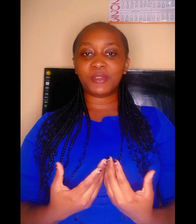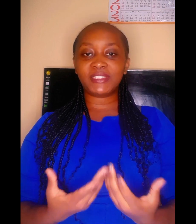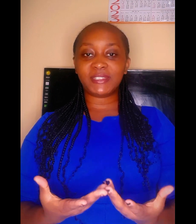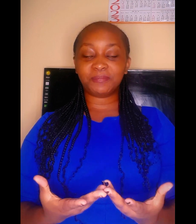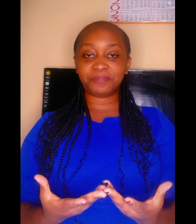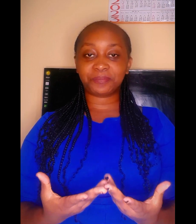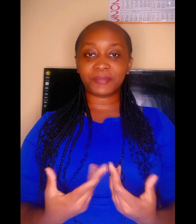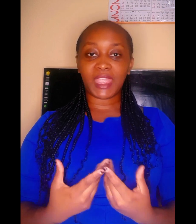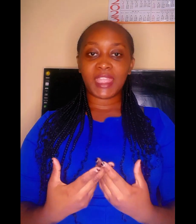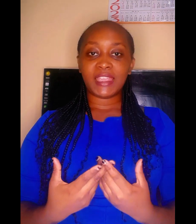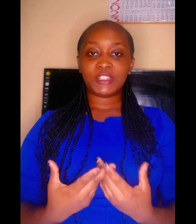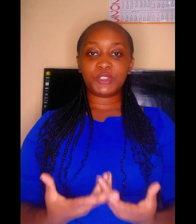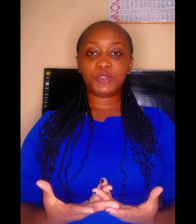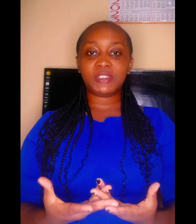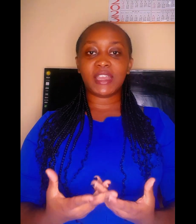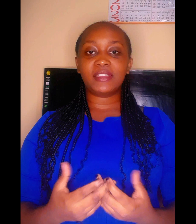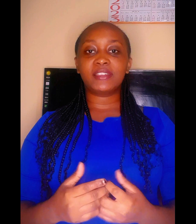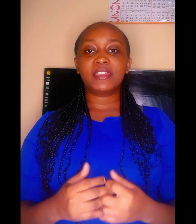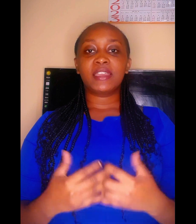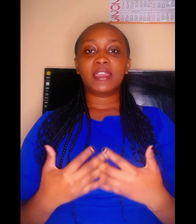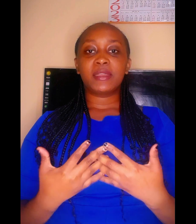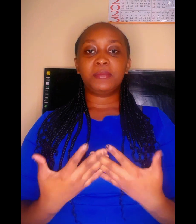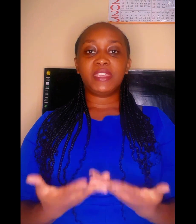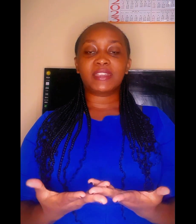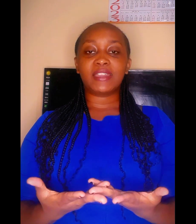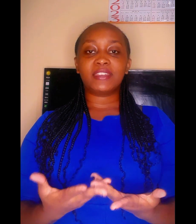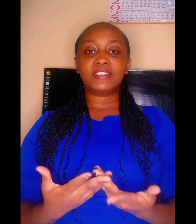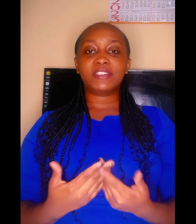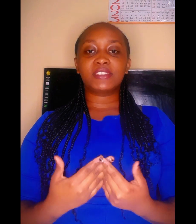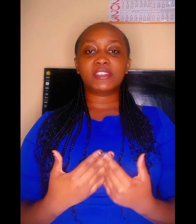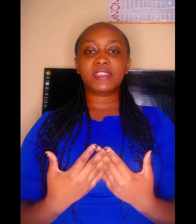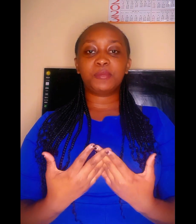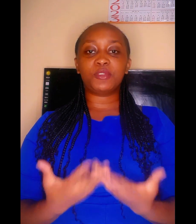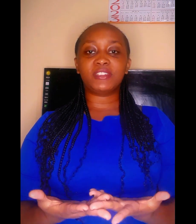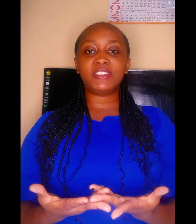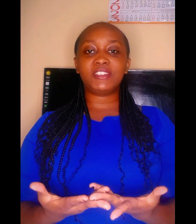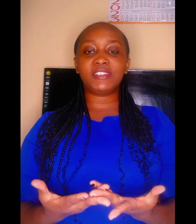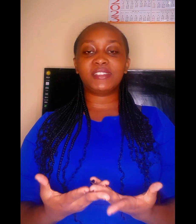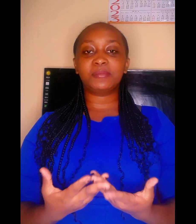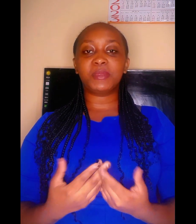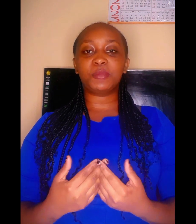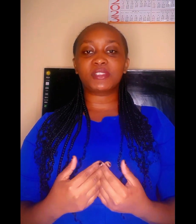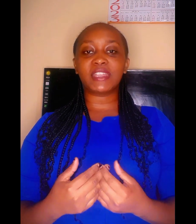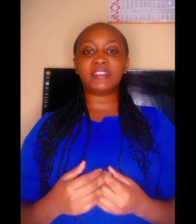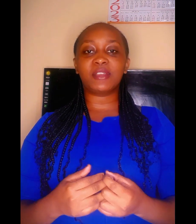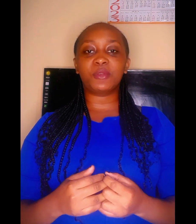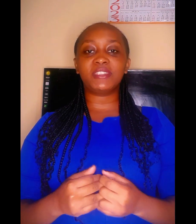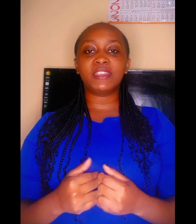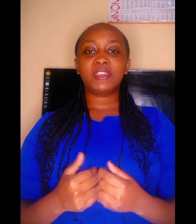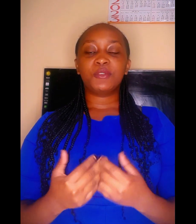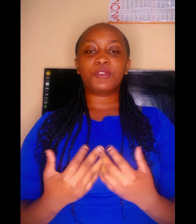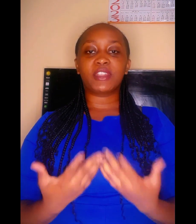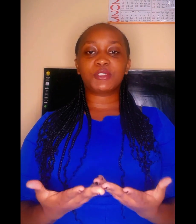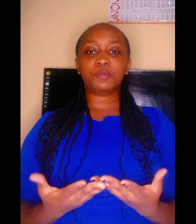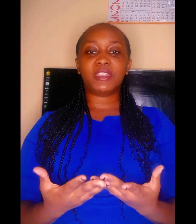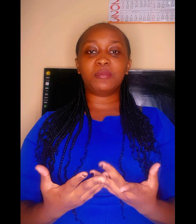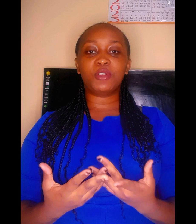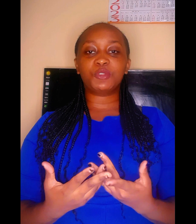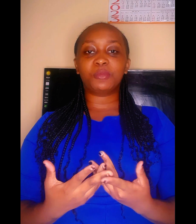language tutor, be encouraged, keep on teaching people sign language for us to be able to make